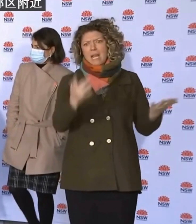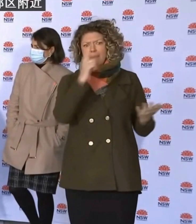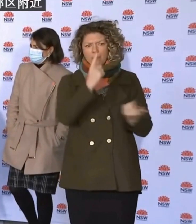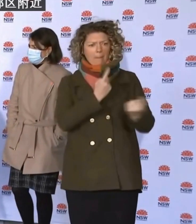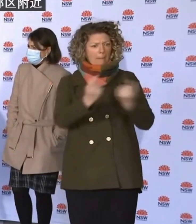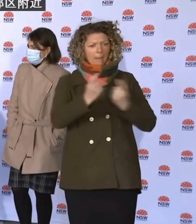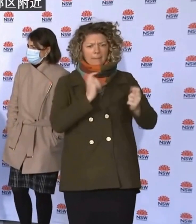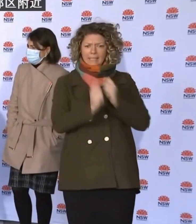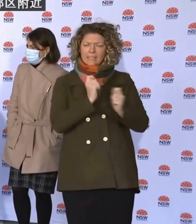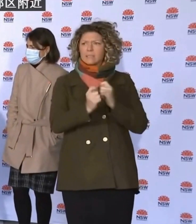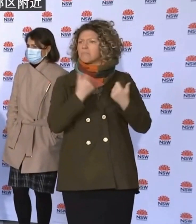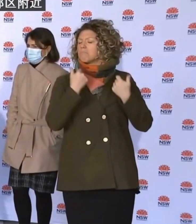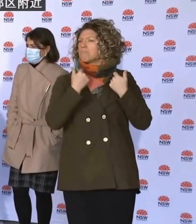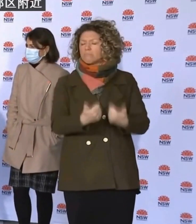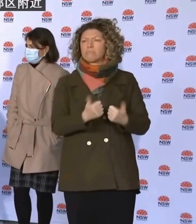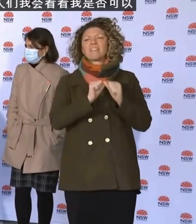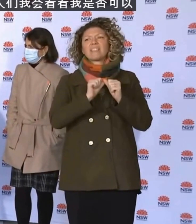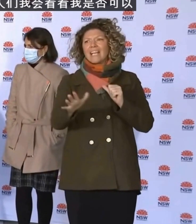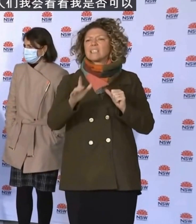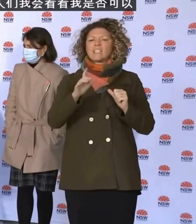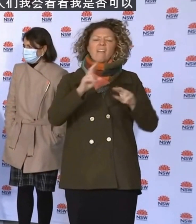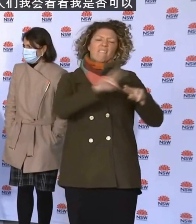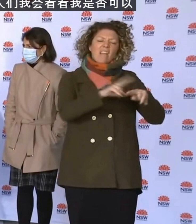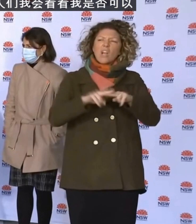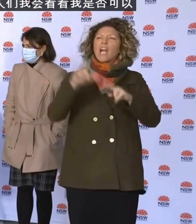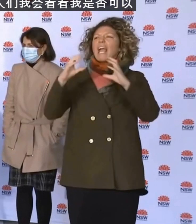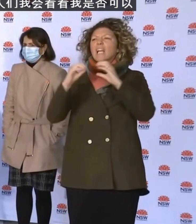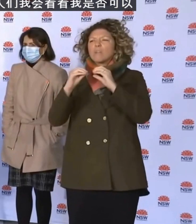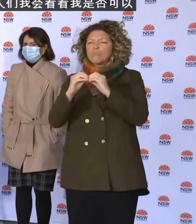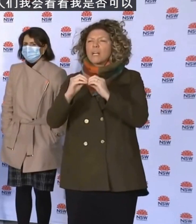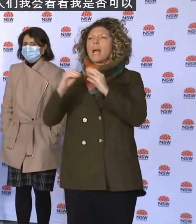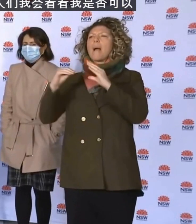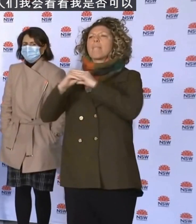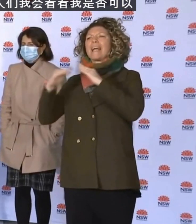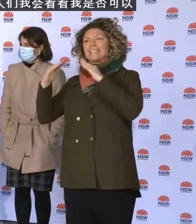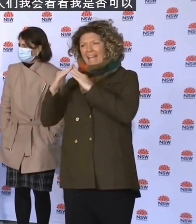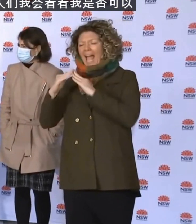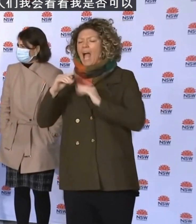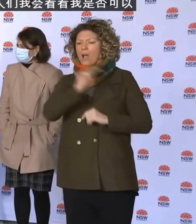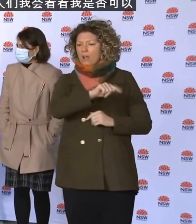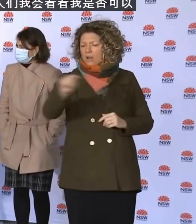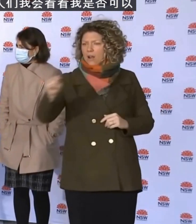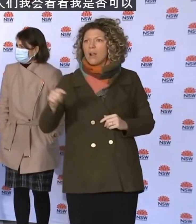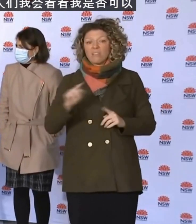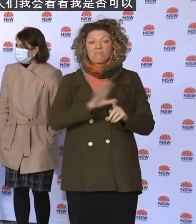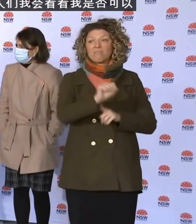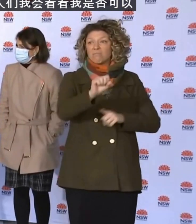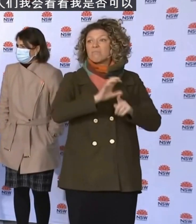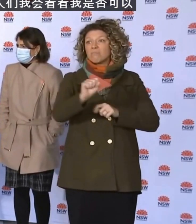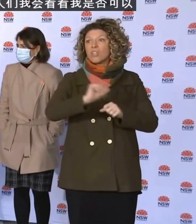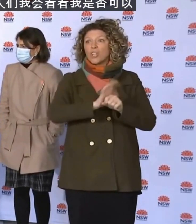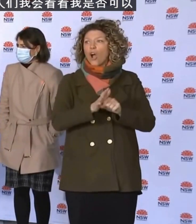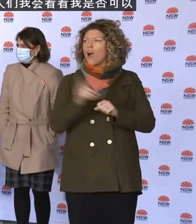certainly around those suburbs I mentioned earlier. We actually have picked up lots of cases where